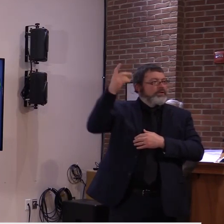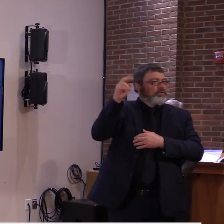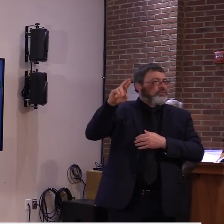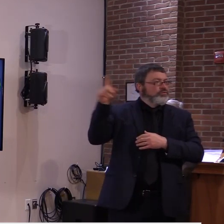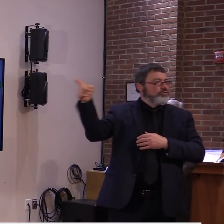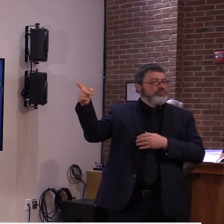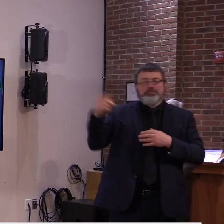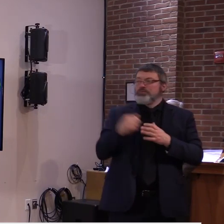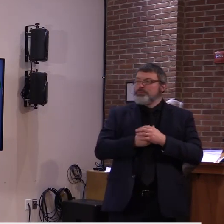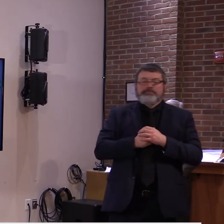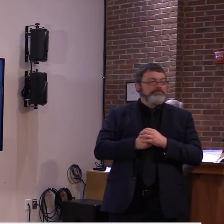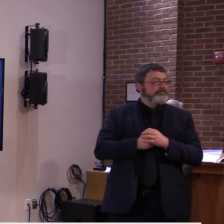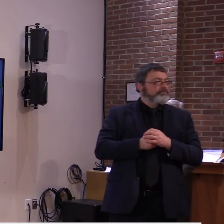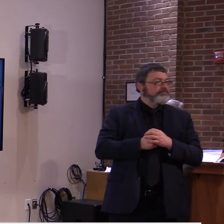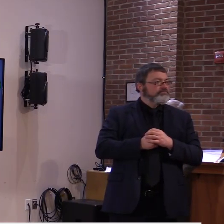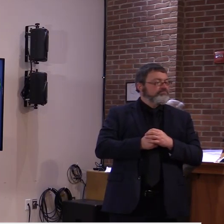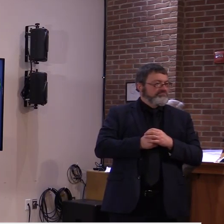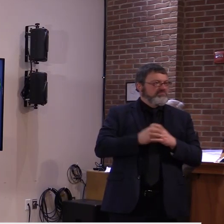next wave.